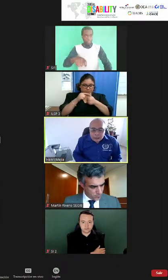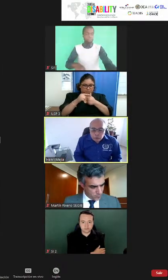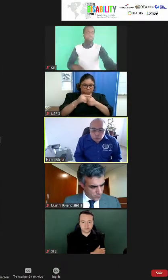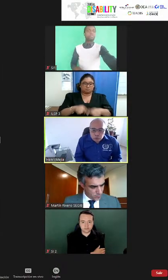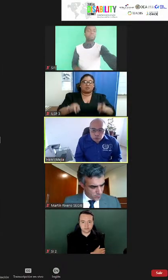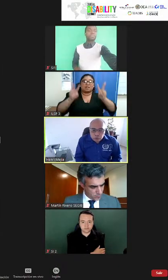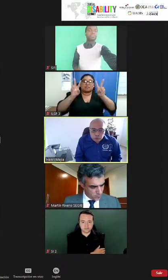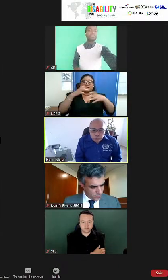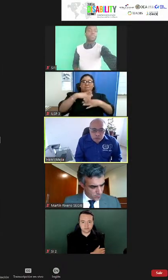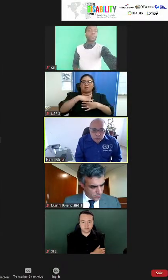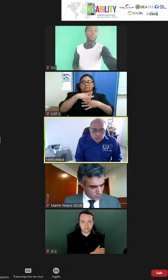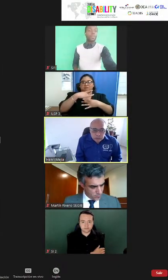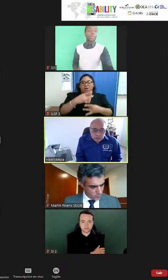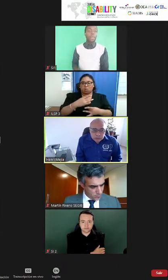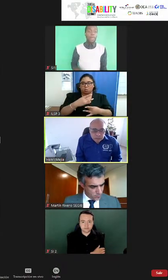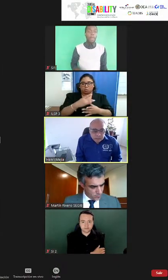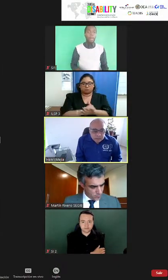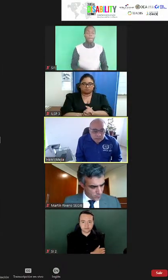first